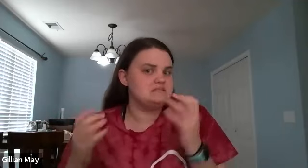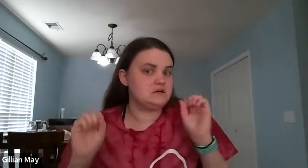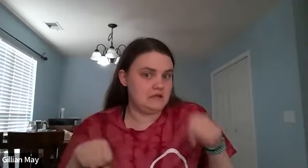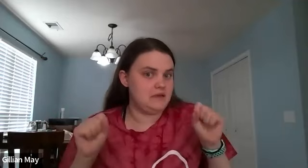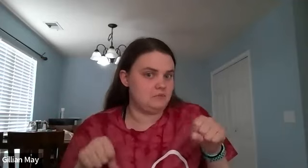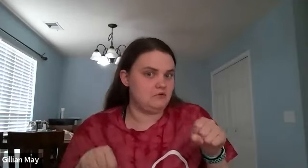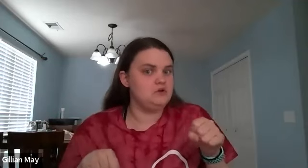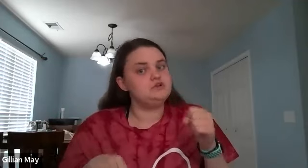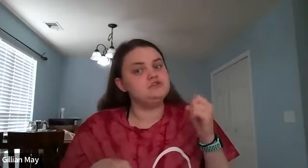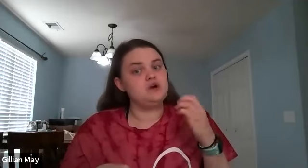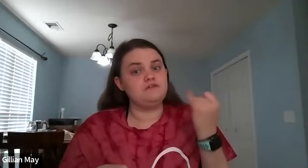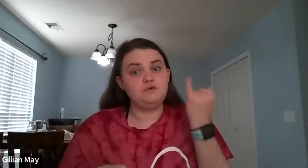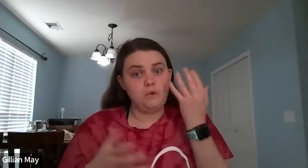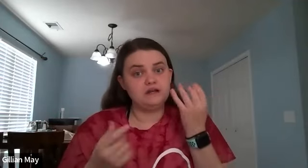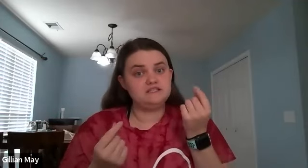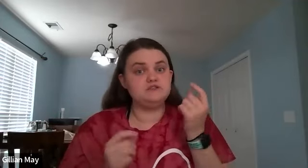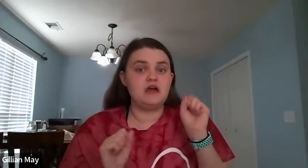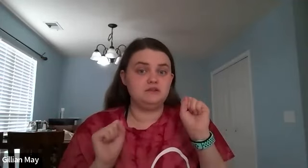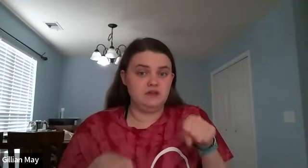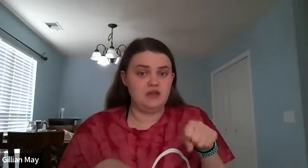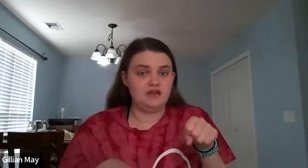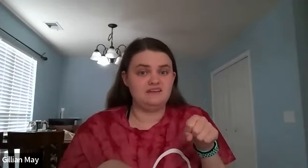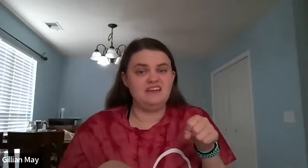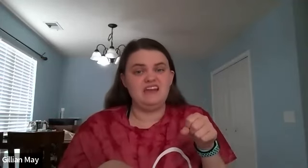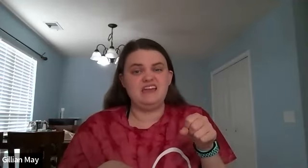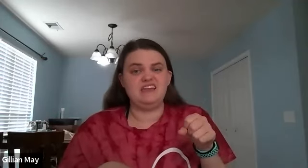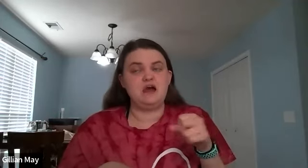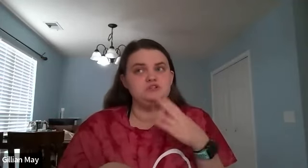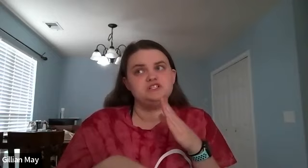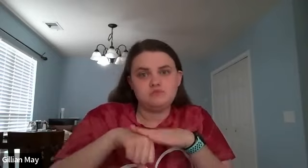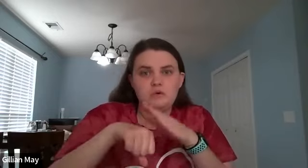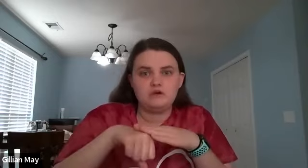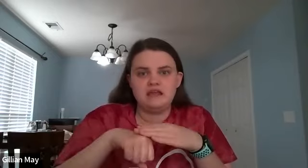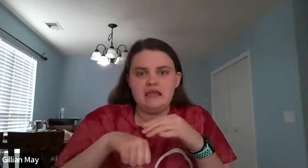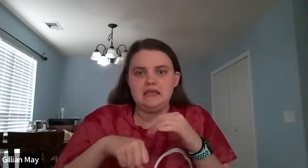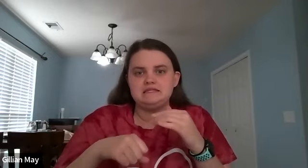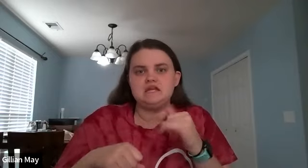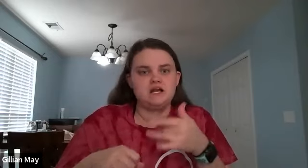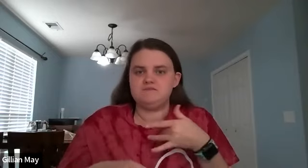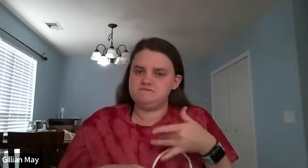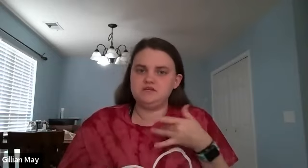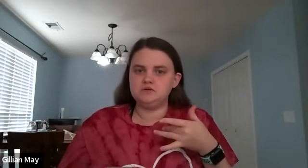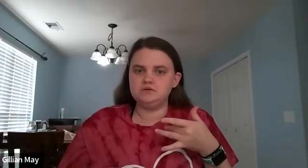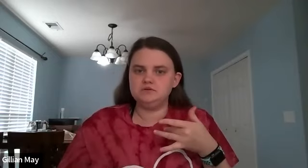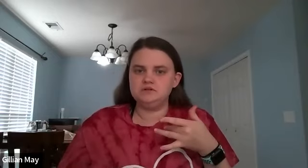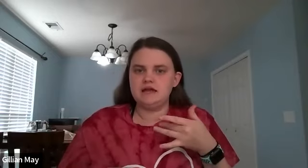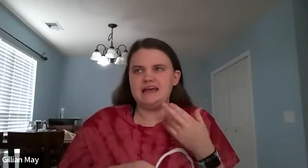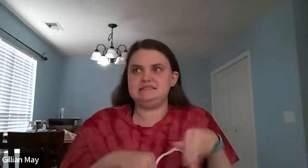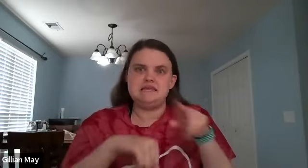still capable. So if you wanted to do that, you can. And I would just warn, it's not going to feel as